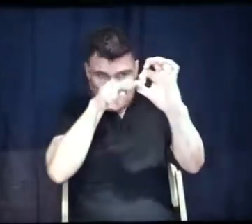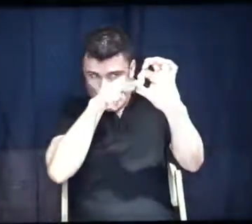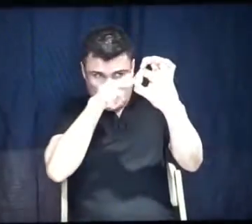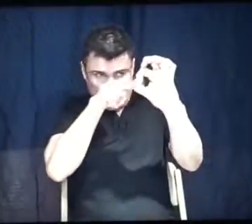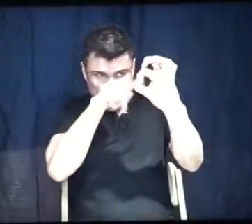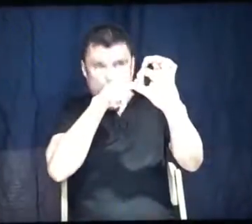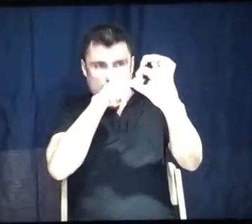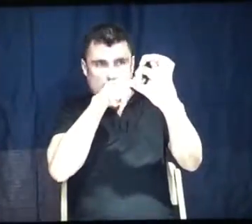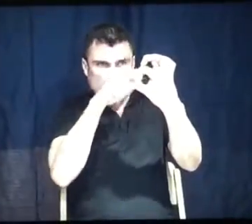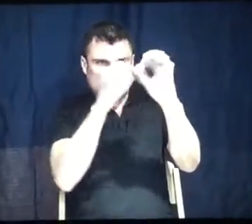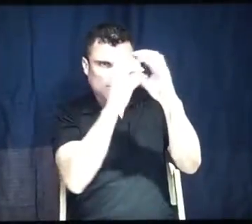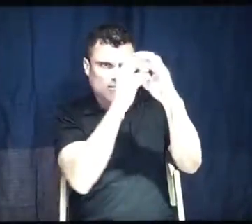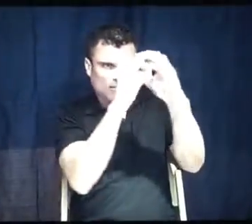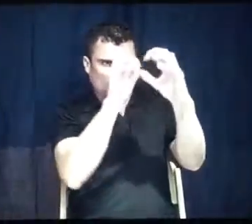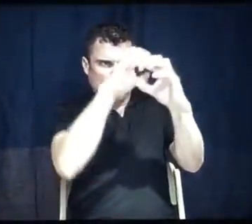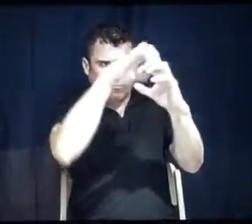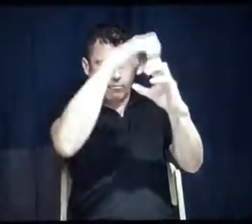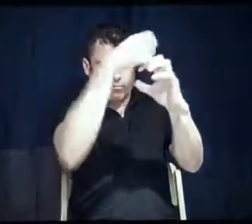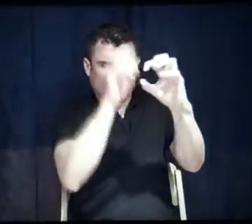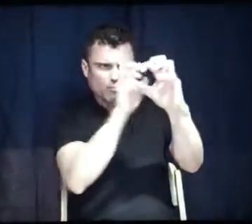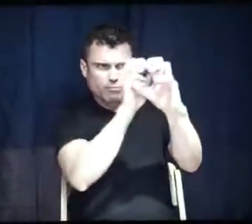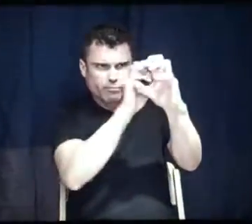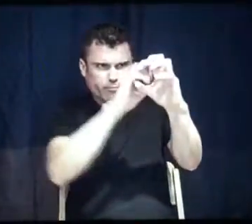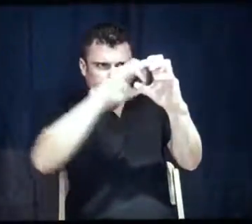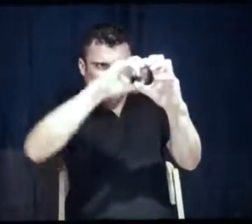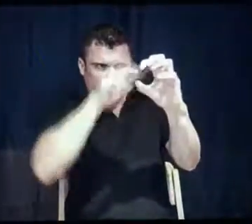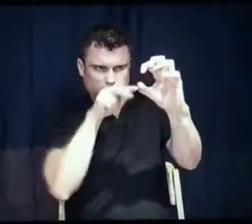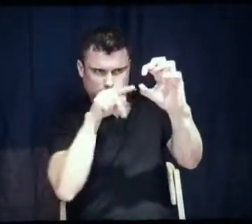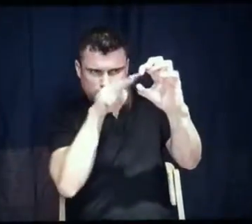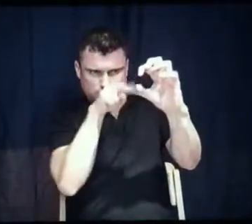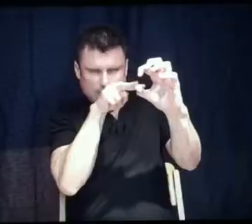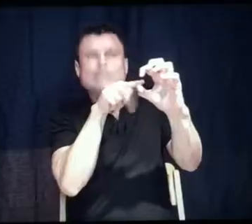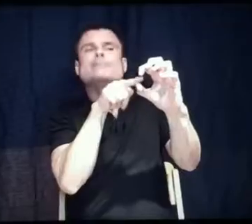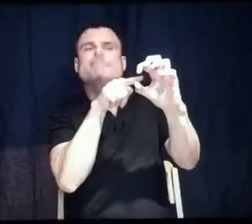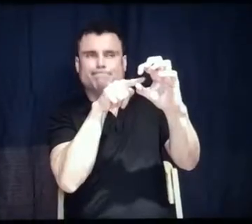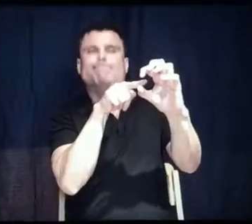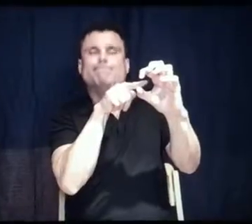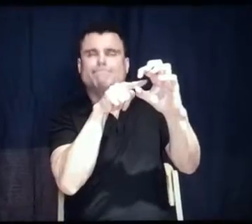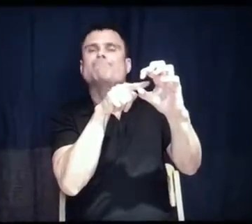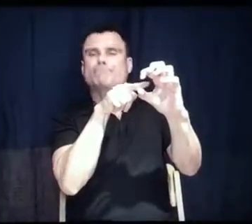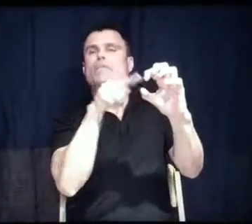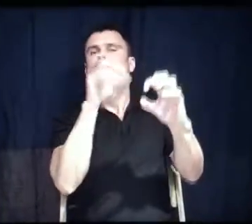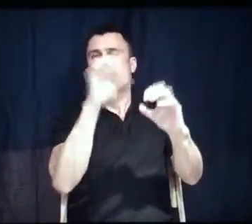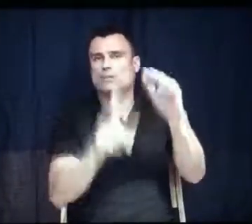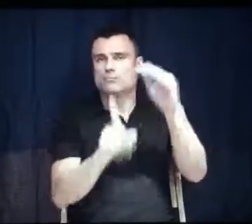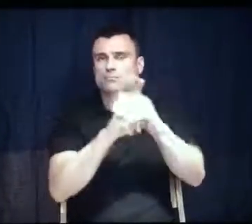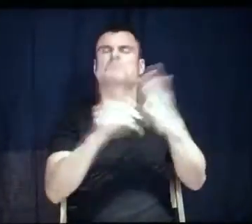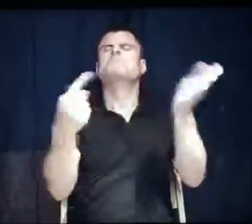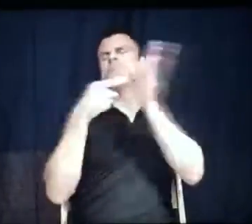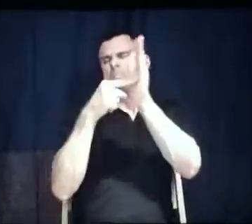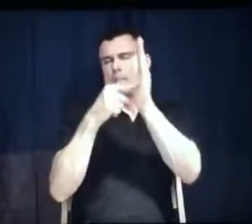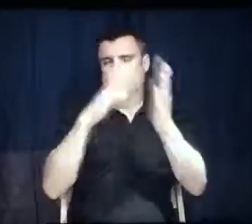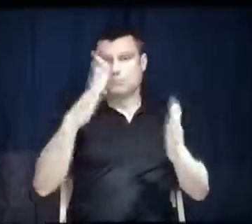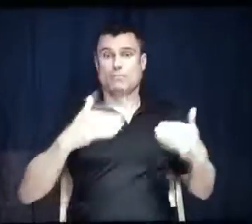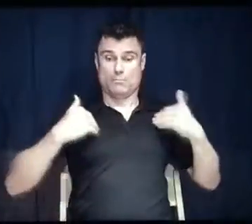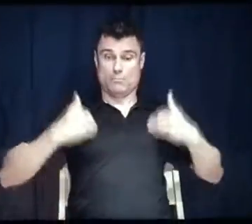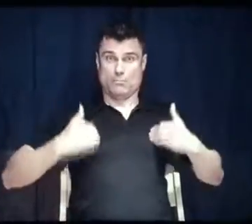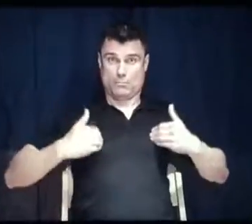little tube attached that is equipped with a camera on the end, and they insert it into your nose, down your trachea, and